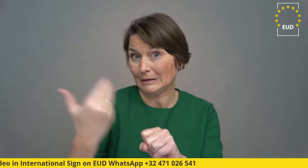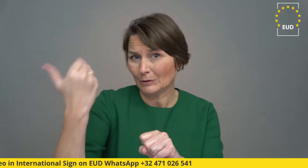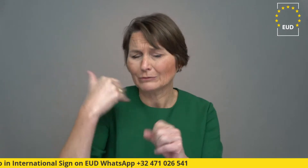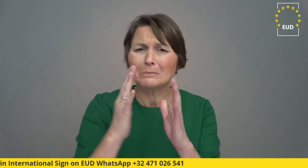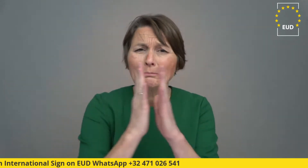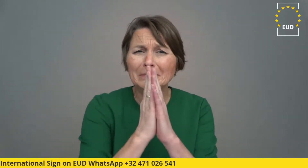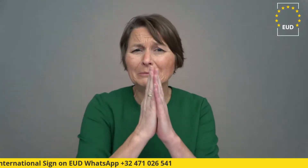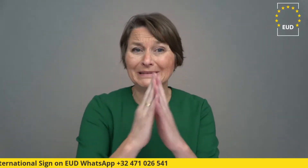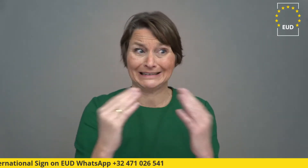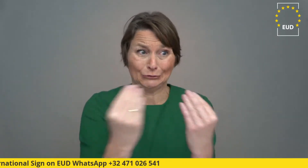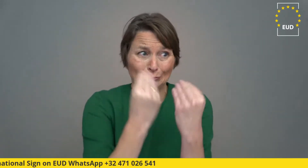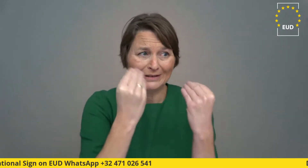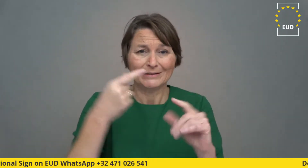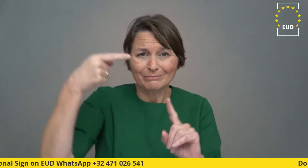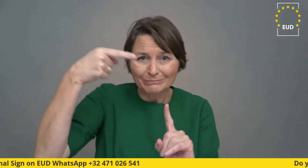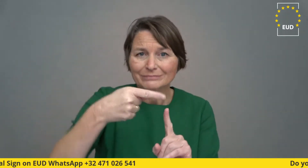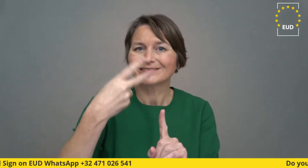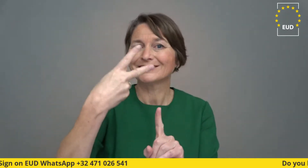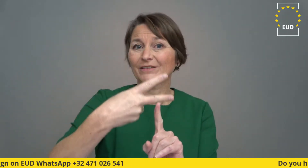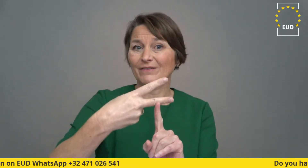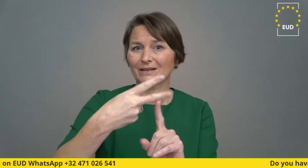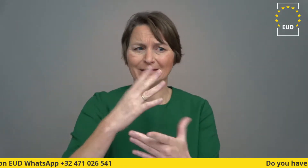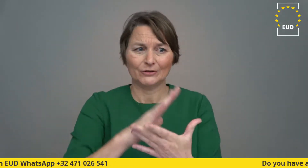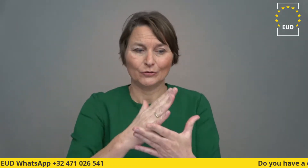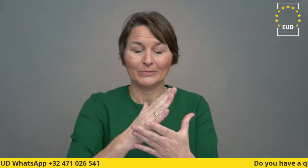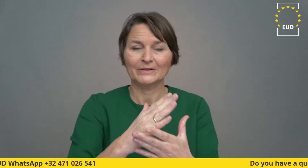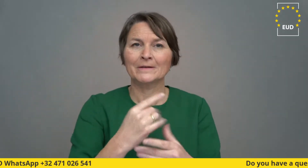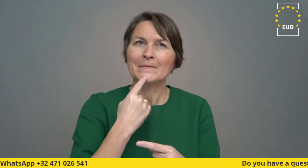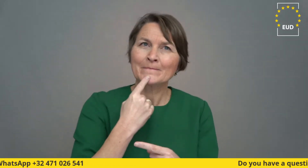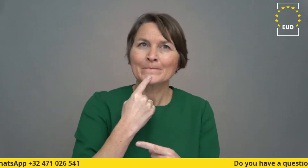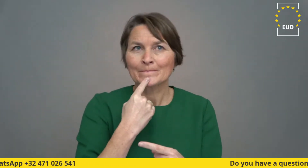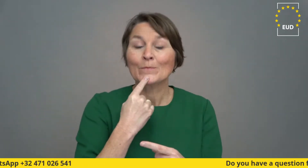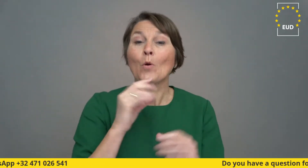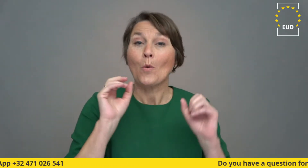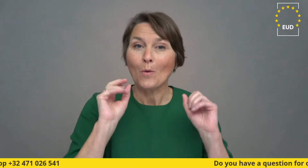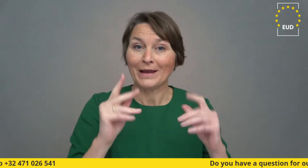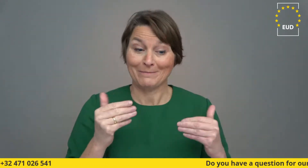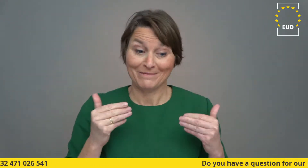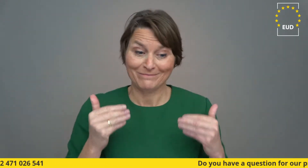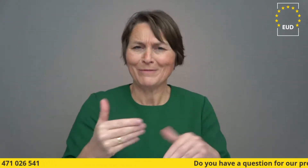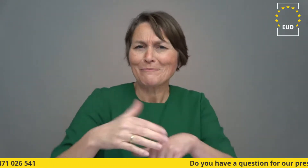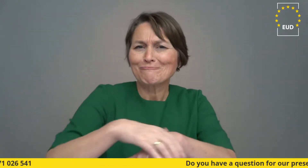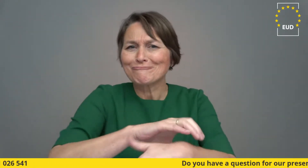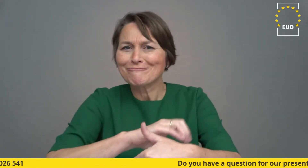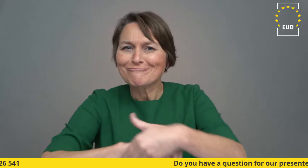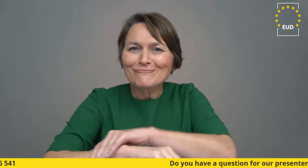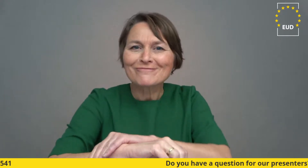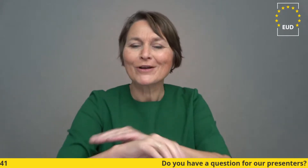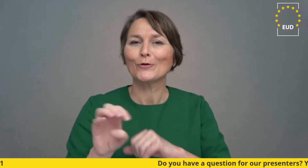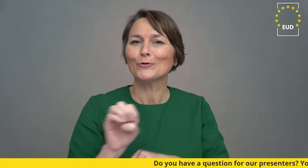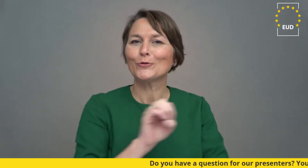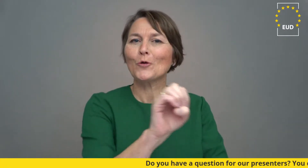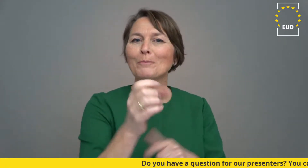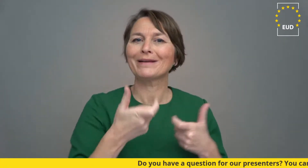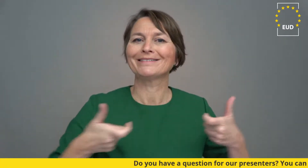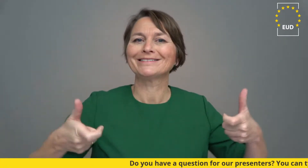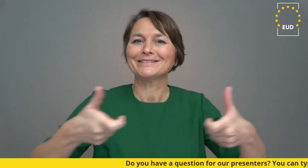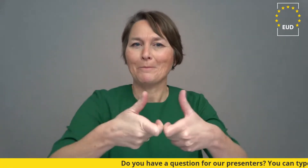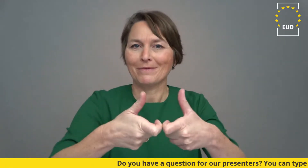Vilnius County Sign Language Interpreters Center in Lithuania asked me to organize a training on